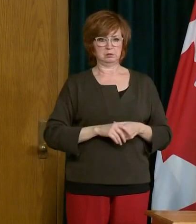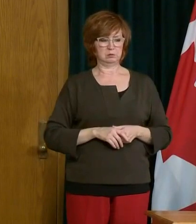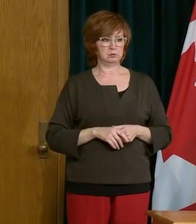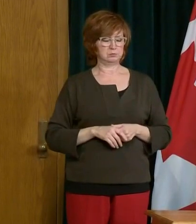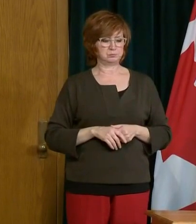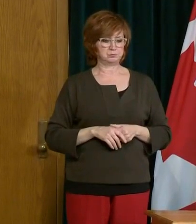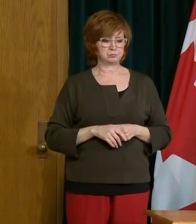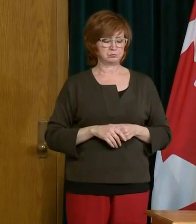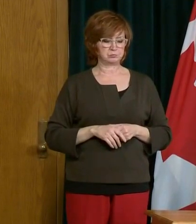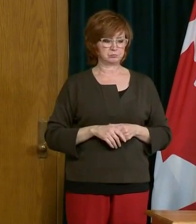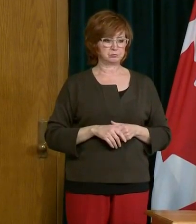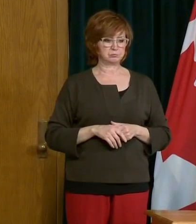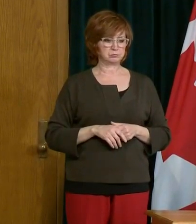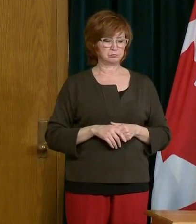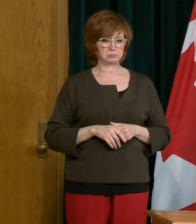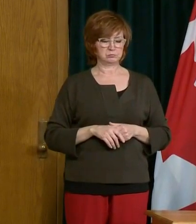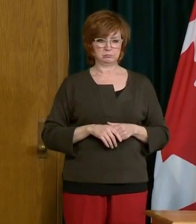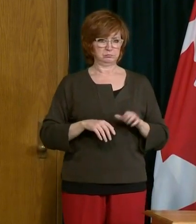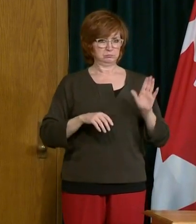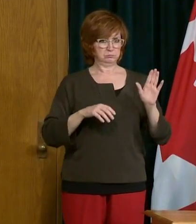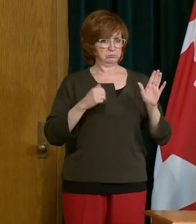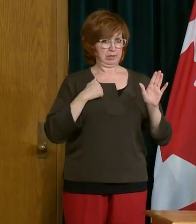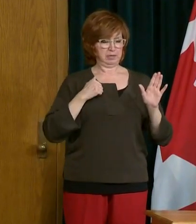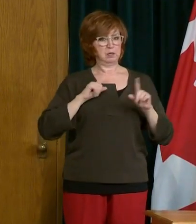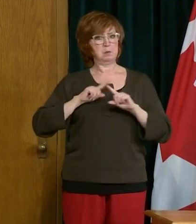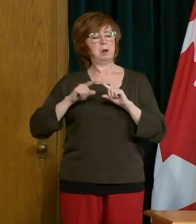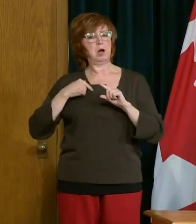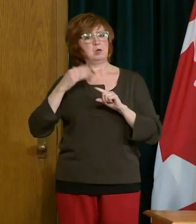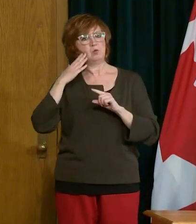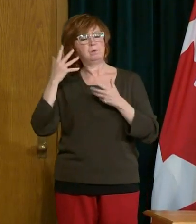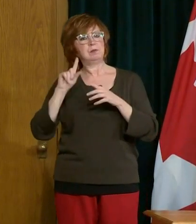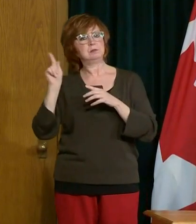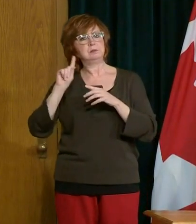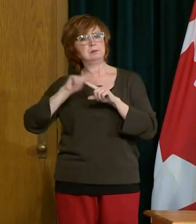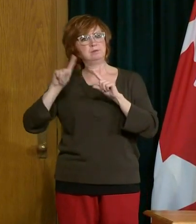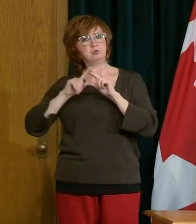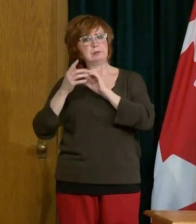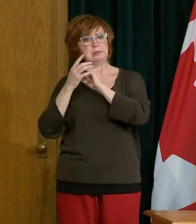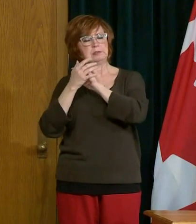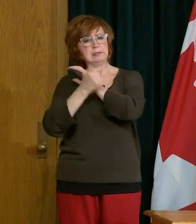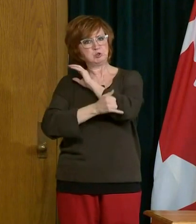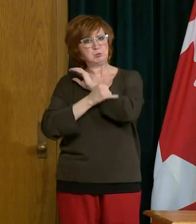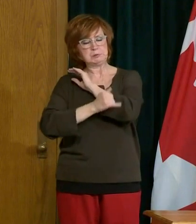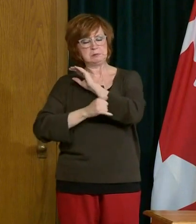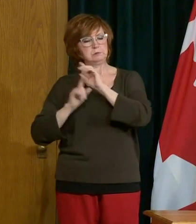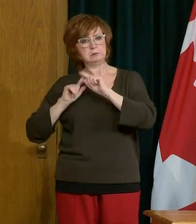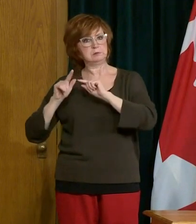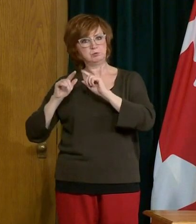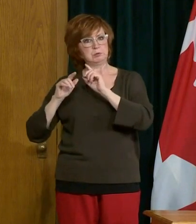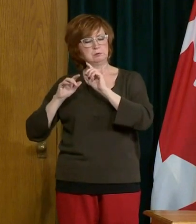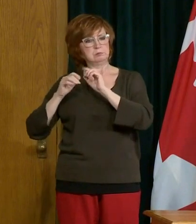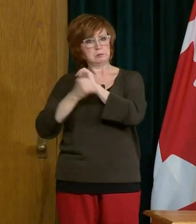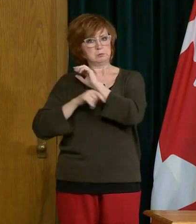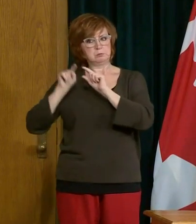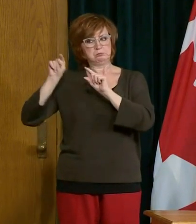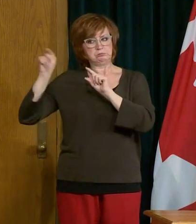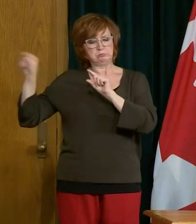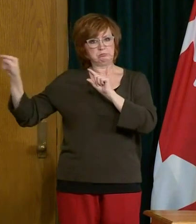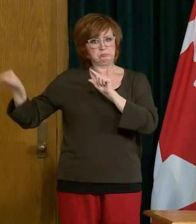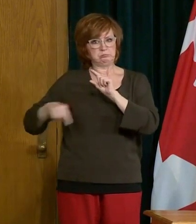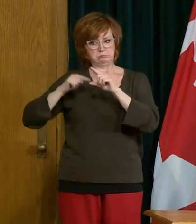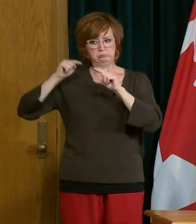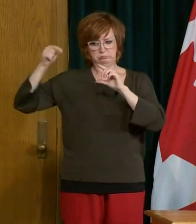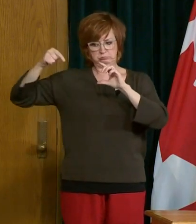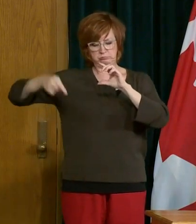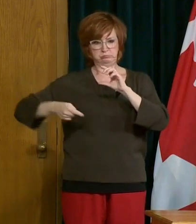other nations, not Canada, but have looked to apps and digital tracking of individuals, of